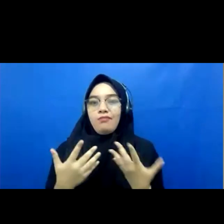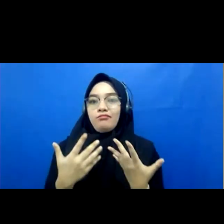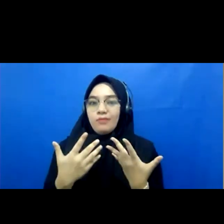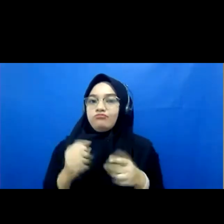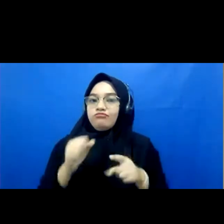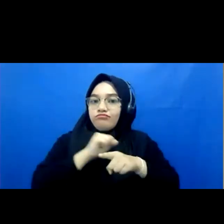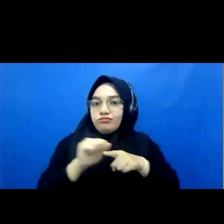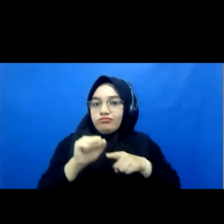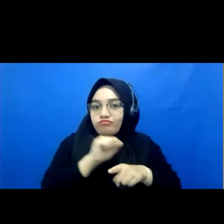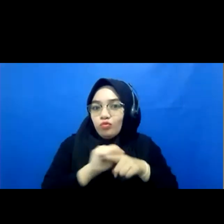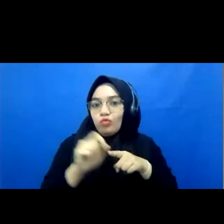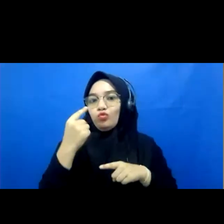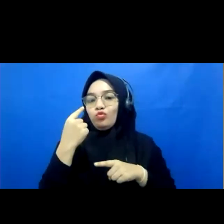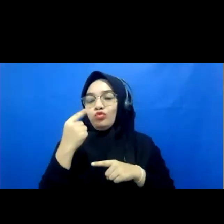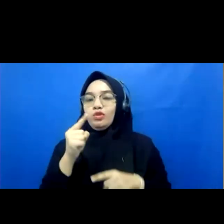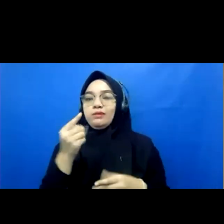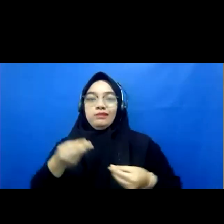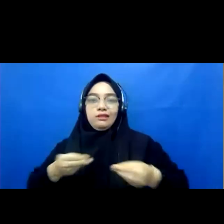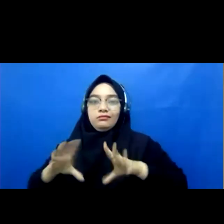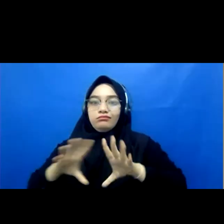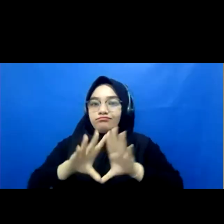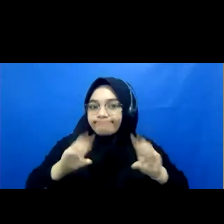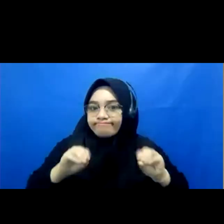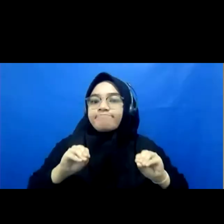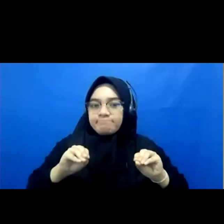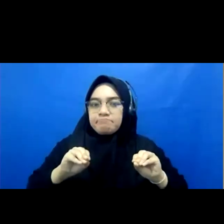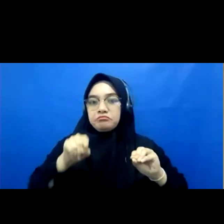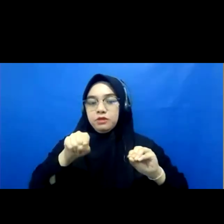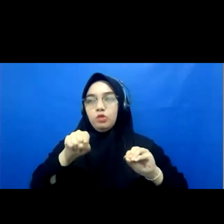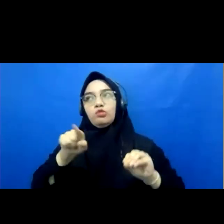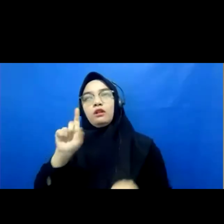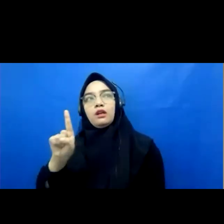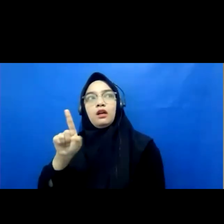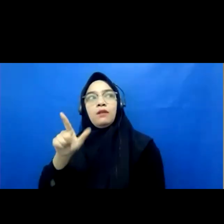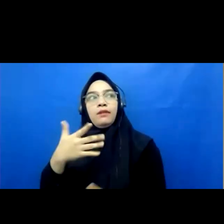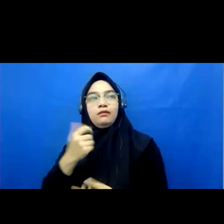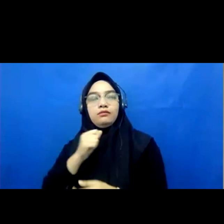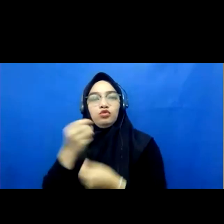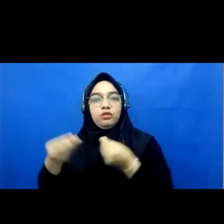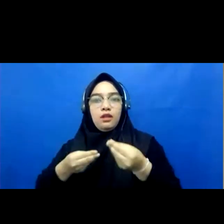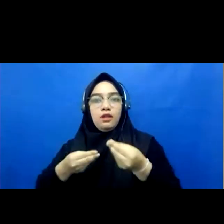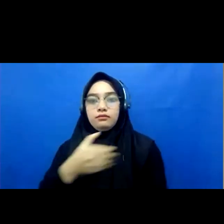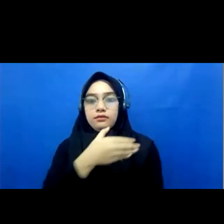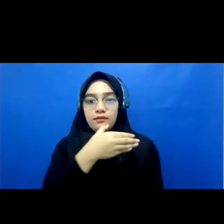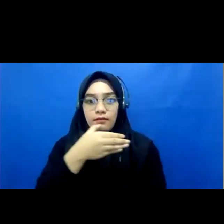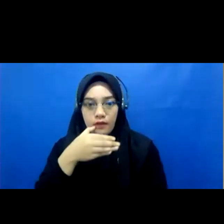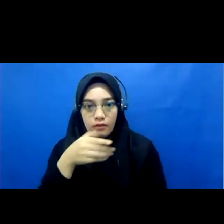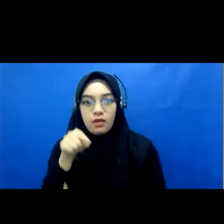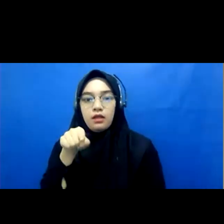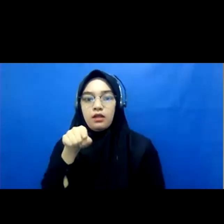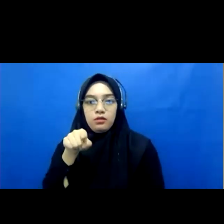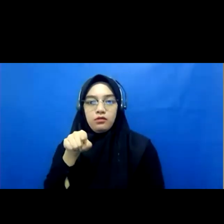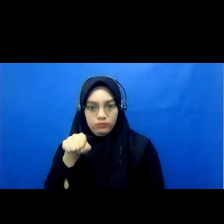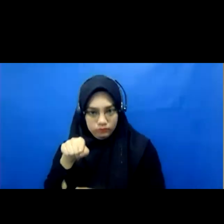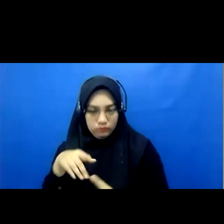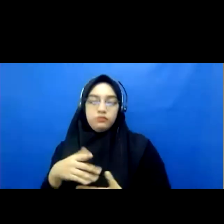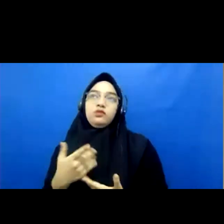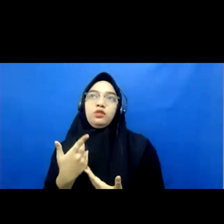one, which at the time was a cafe, and then help our graduates move on to our partner companies who we were